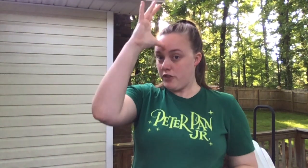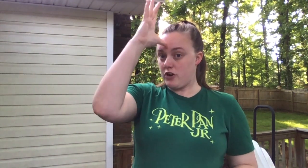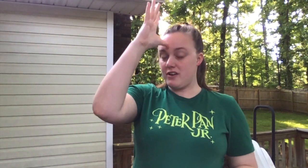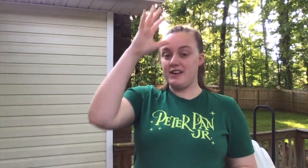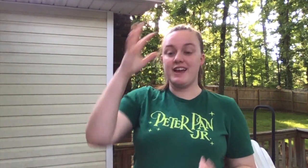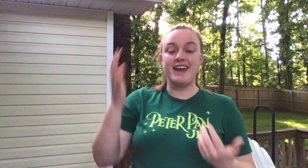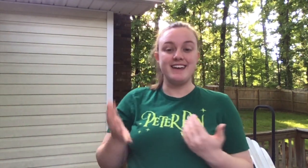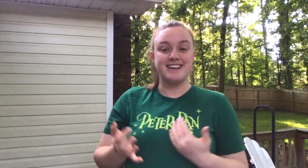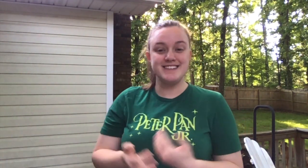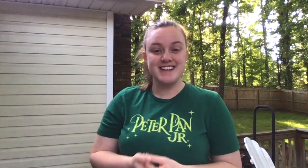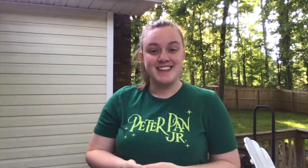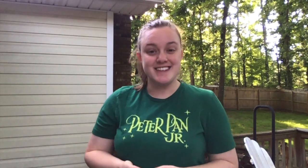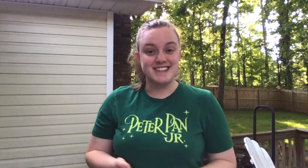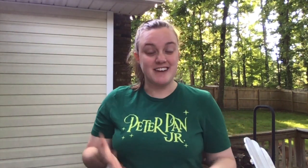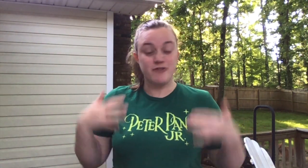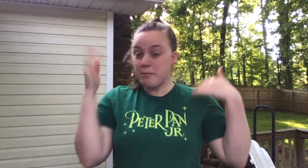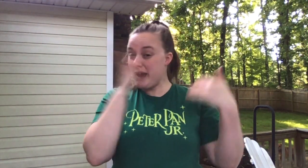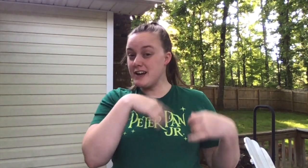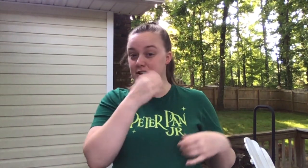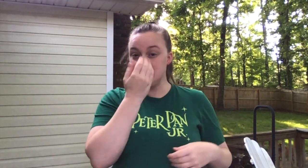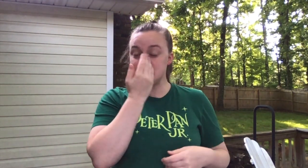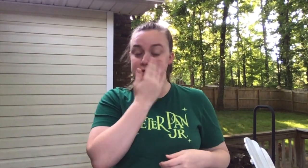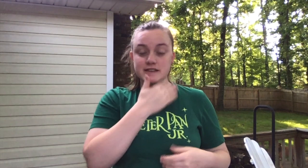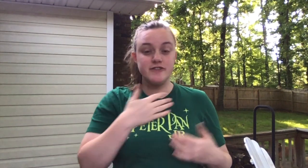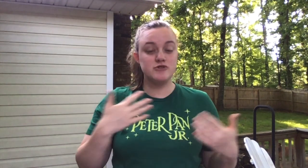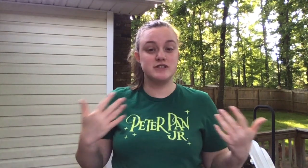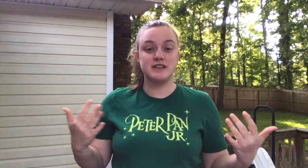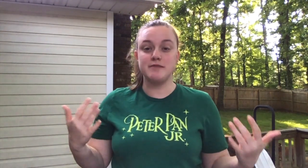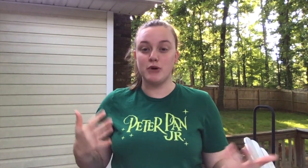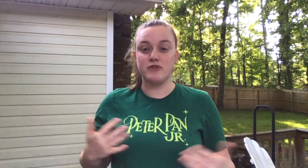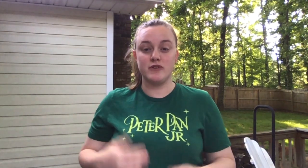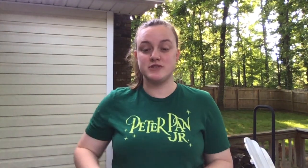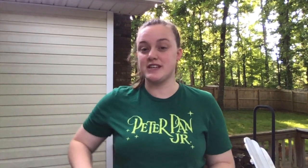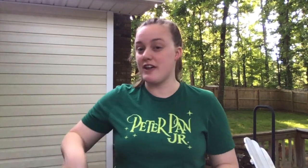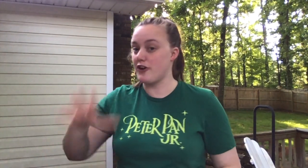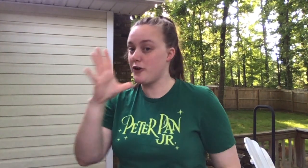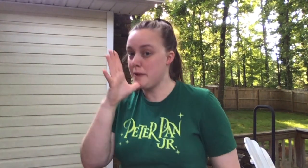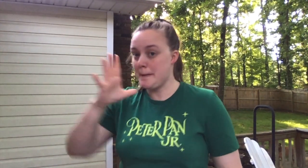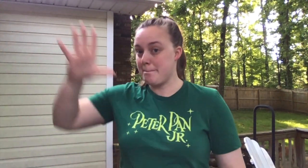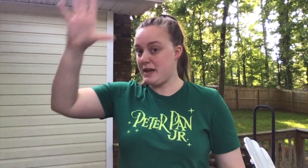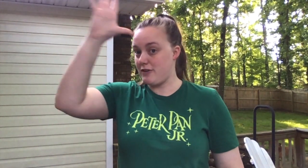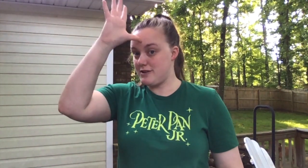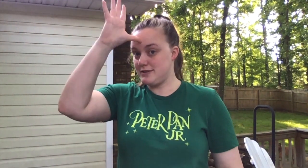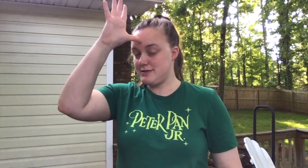father. And the sign for parents is if you just sign both of those together, parents.